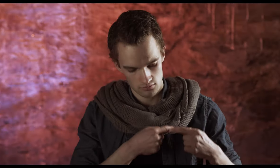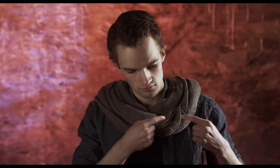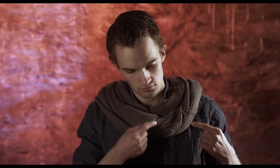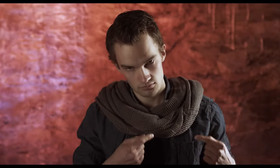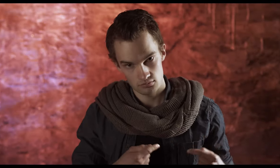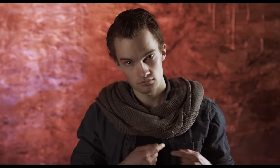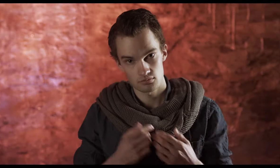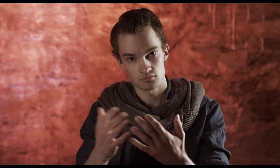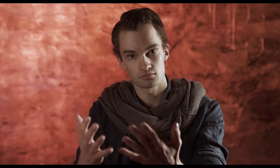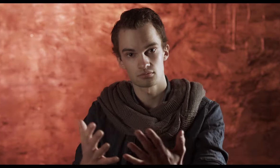in love with you.